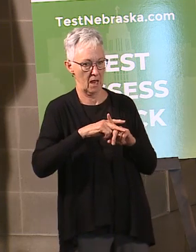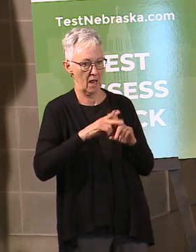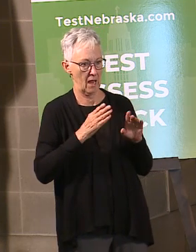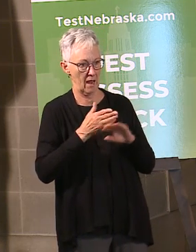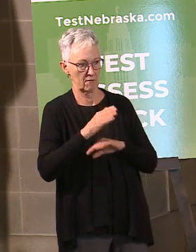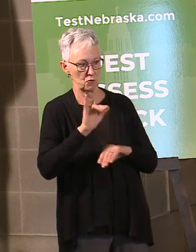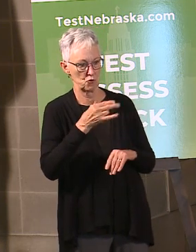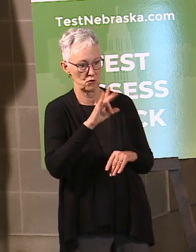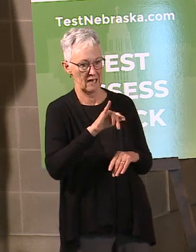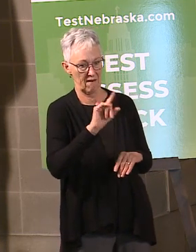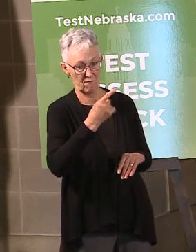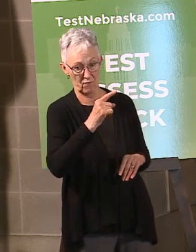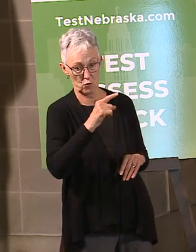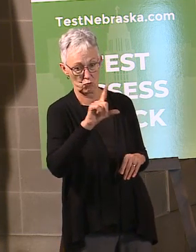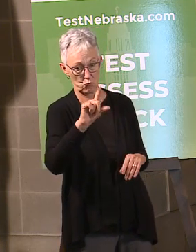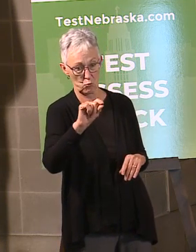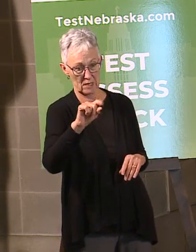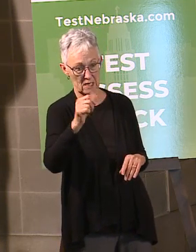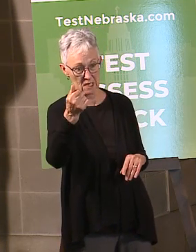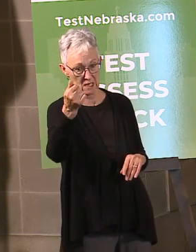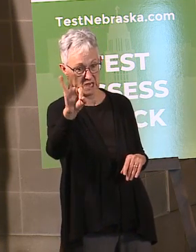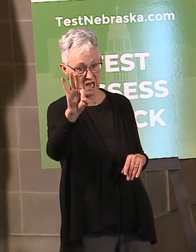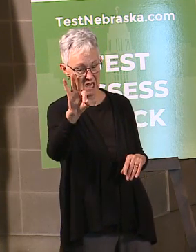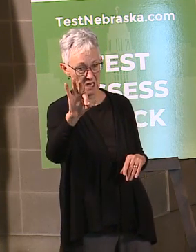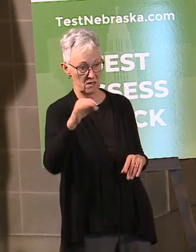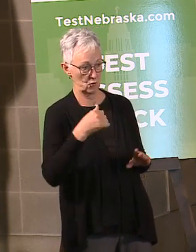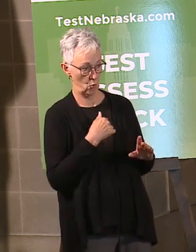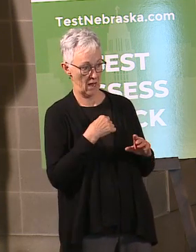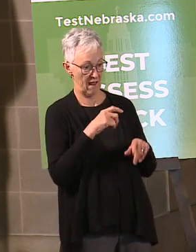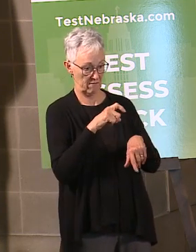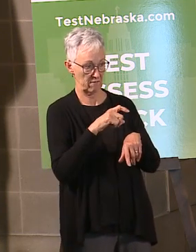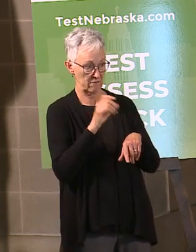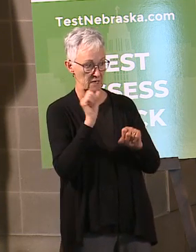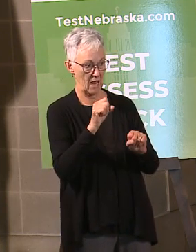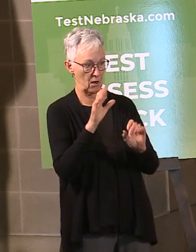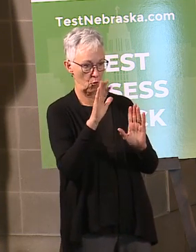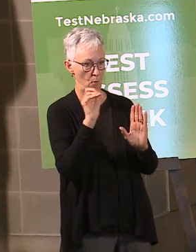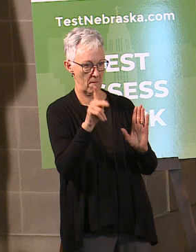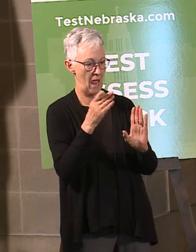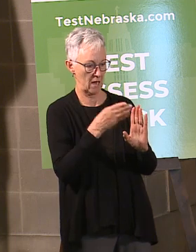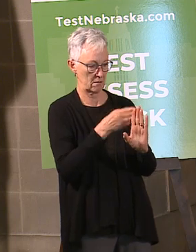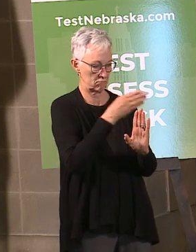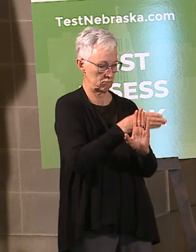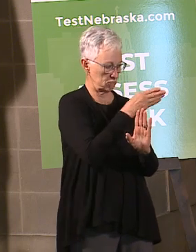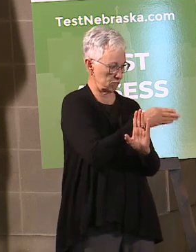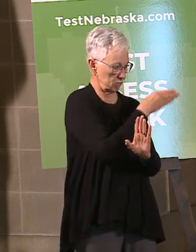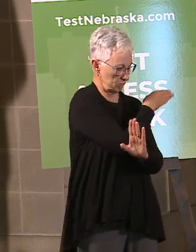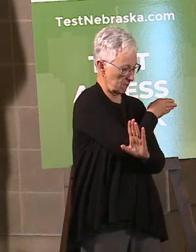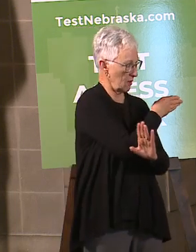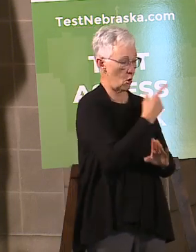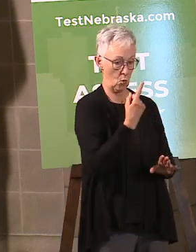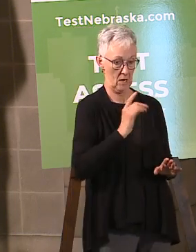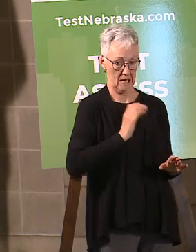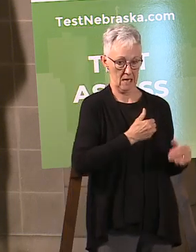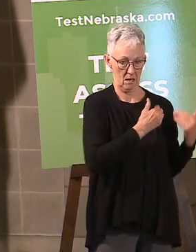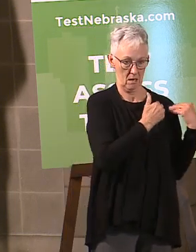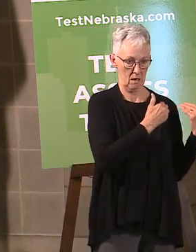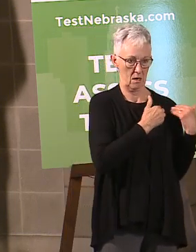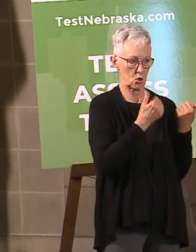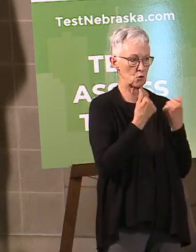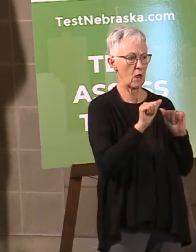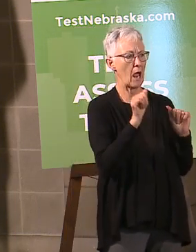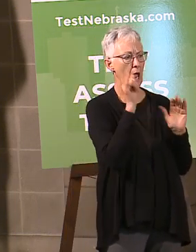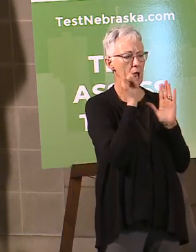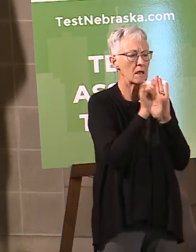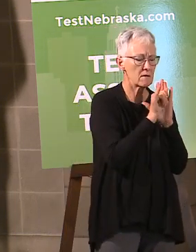2019. So there's a reach back period, and one of our obligations going forward is to try and identify some of the